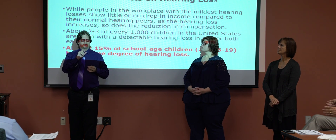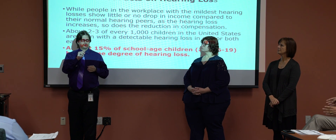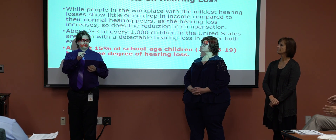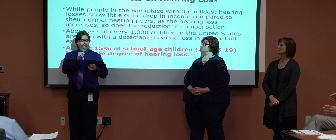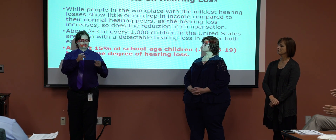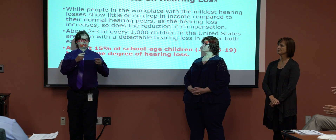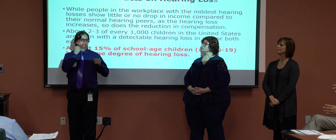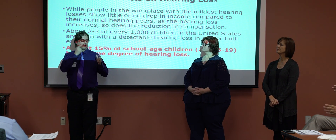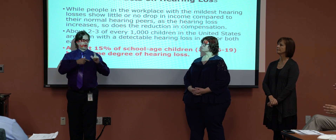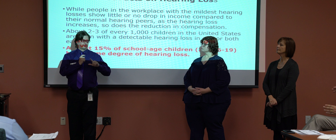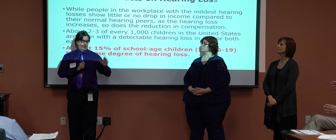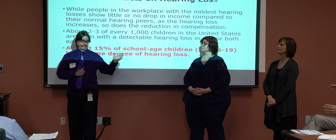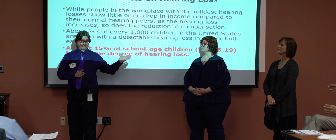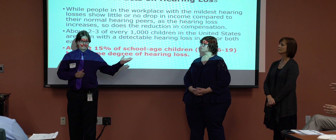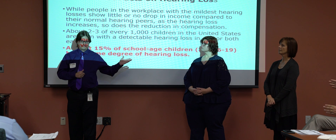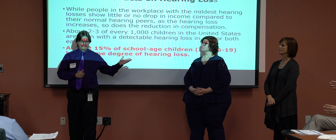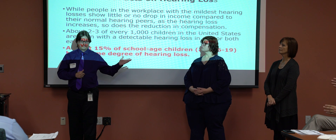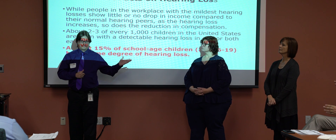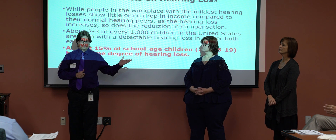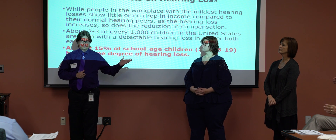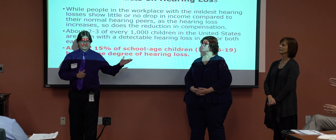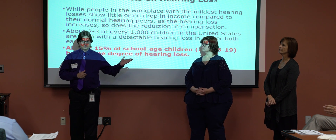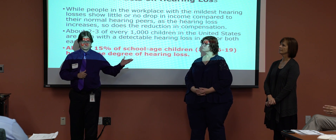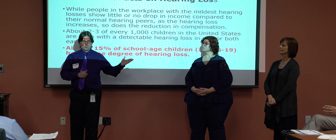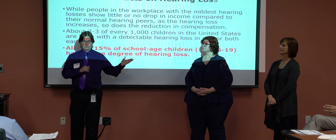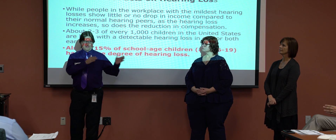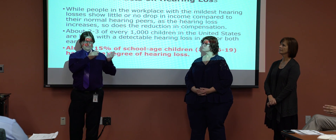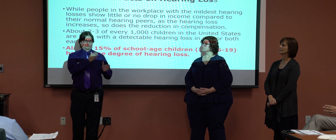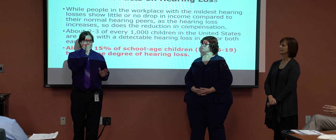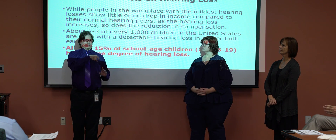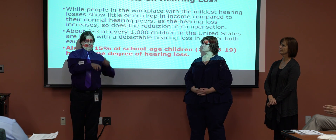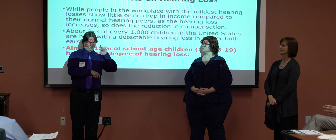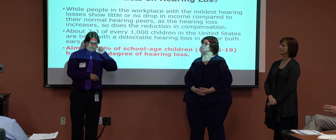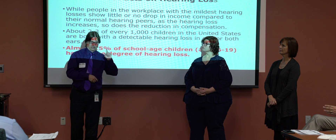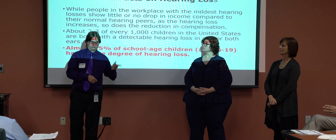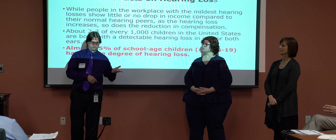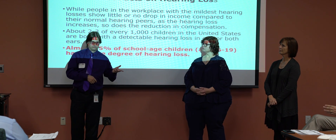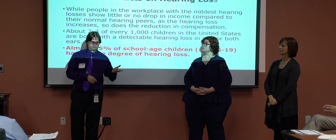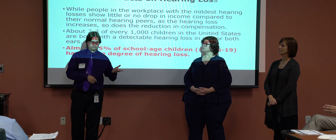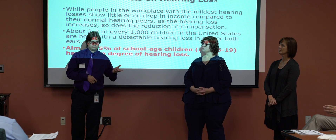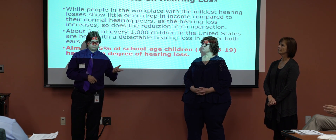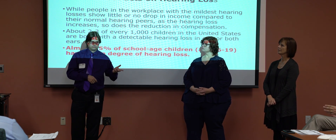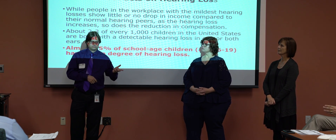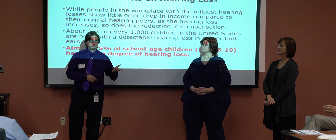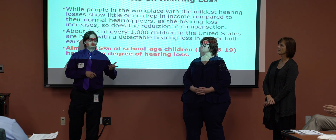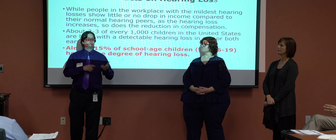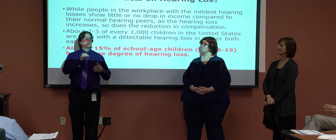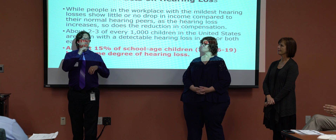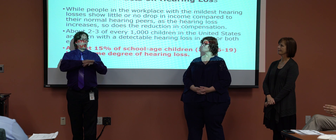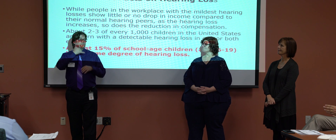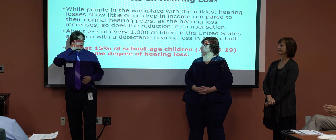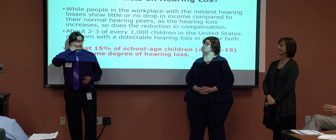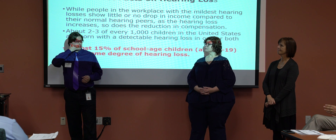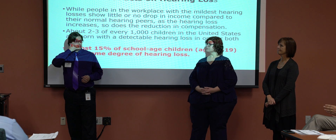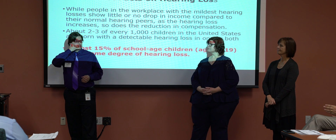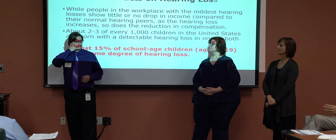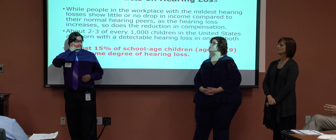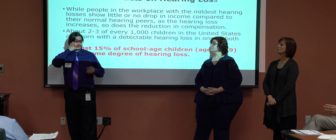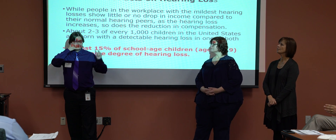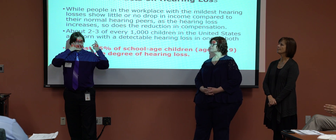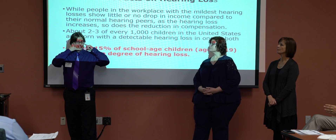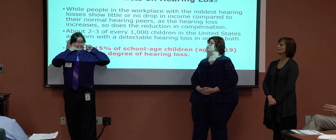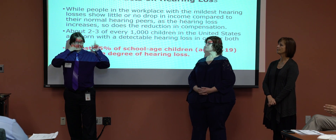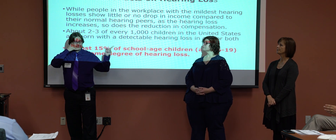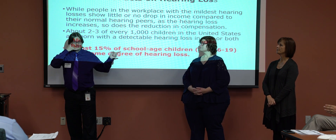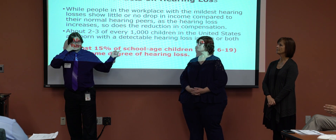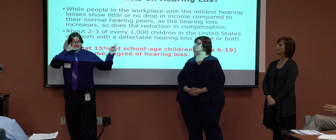side, they do not know always the direction that the sound is coming from. So they may need a hearing aid. If they're